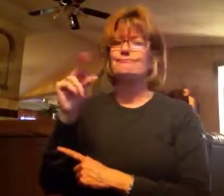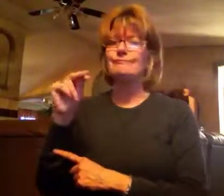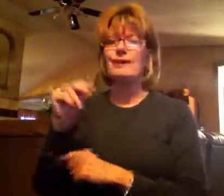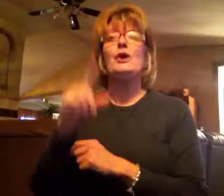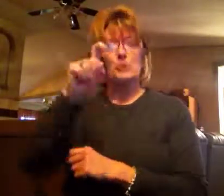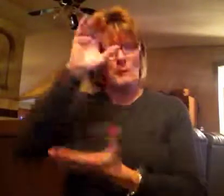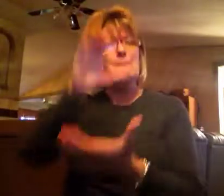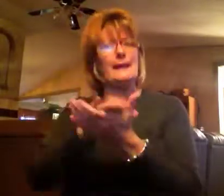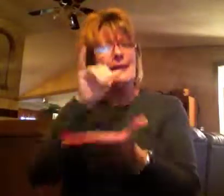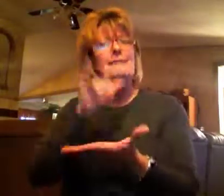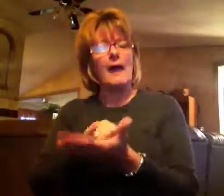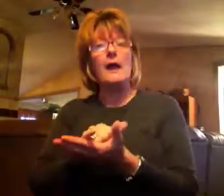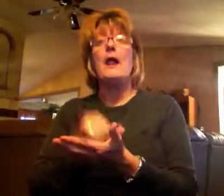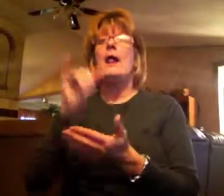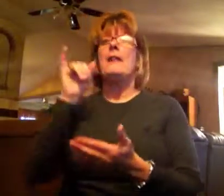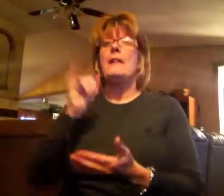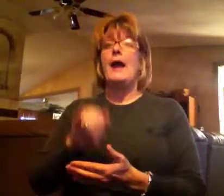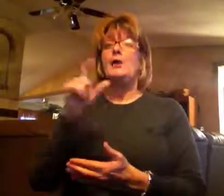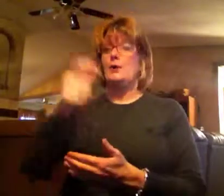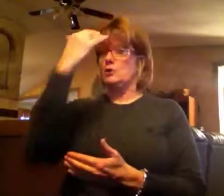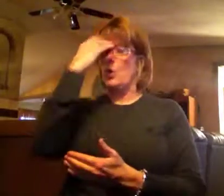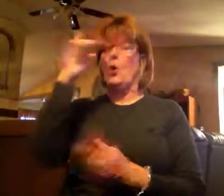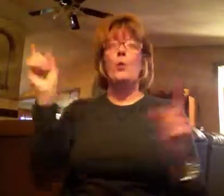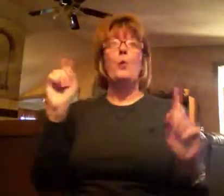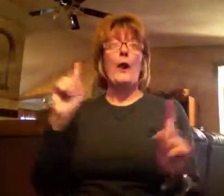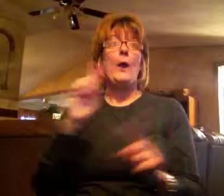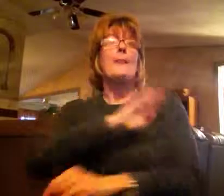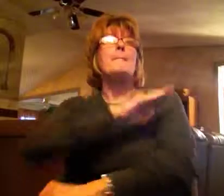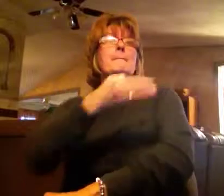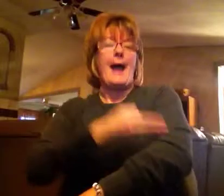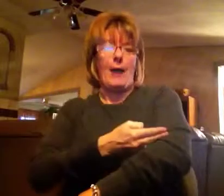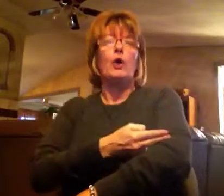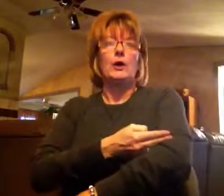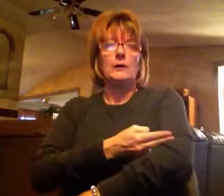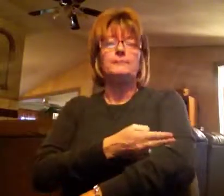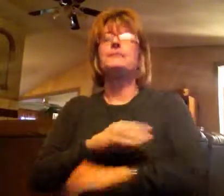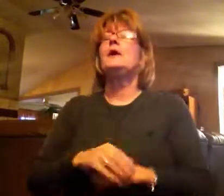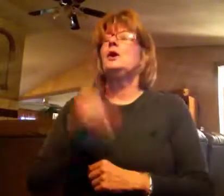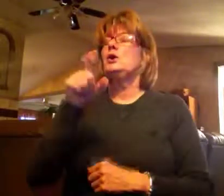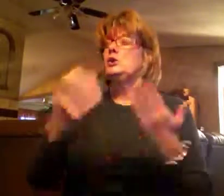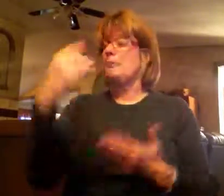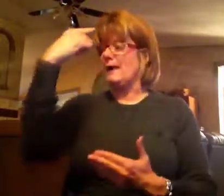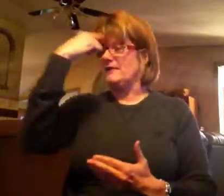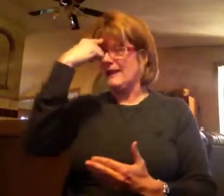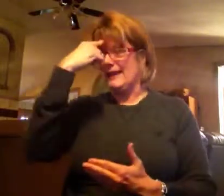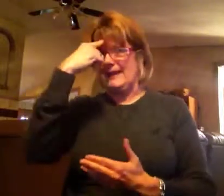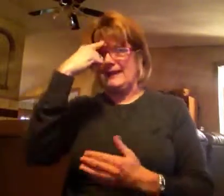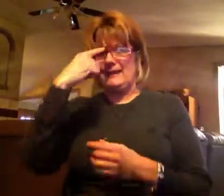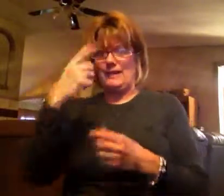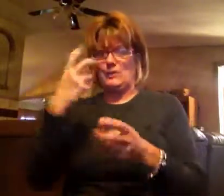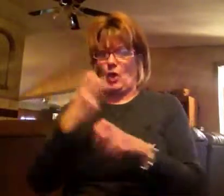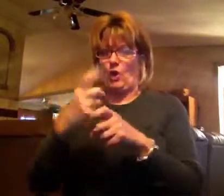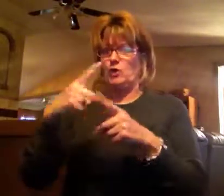fact is where the power lies. And it may take you a minute or two to convince yourself. However, if it's not your first panic